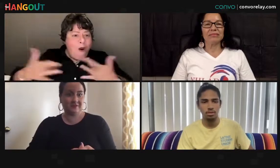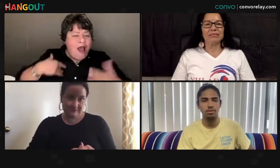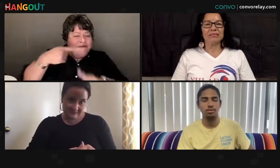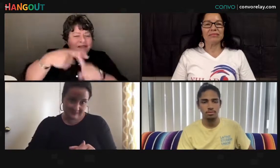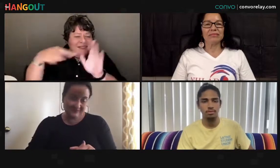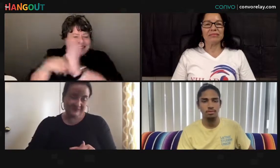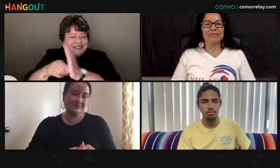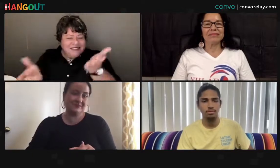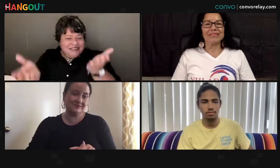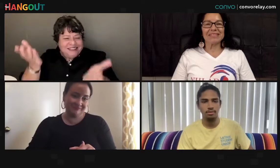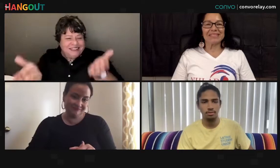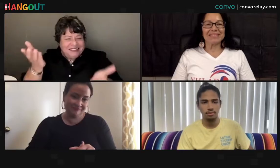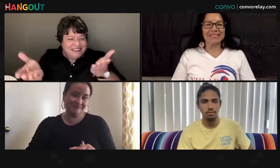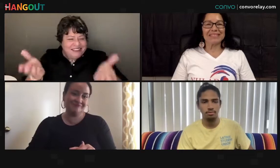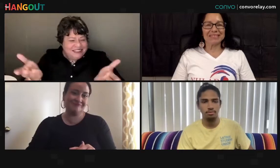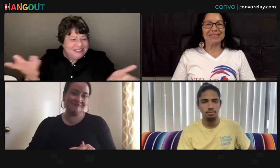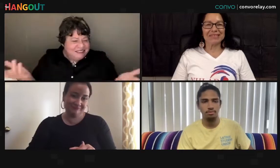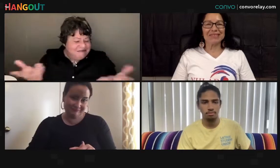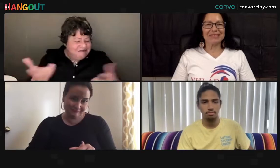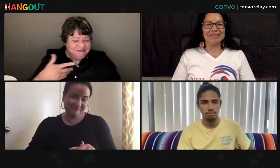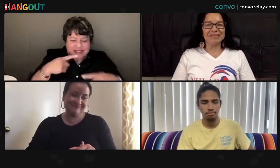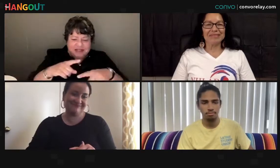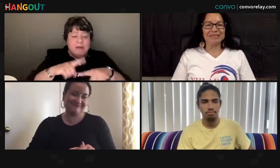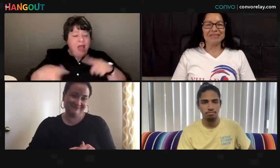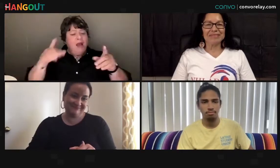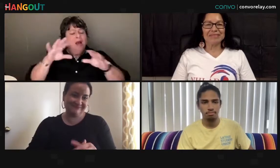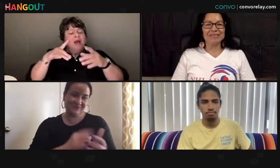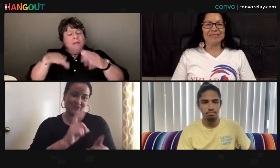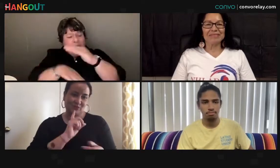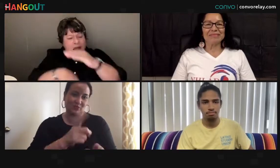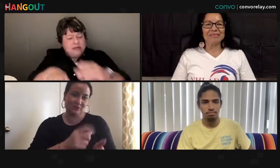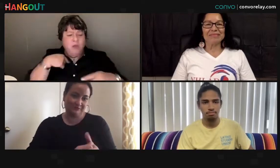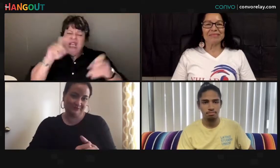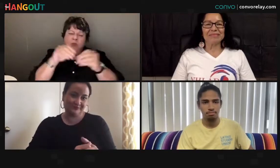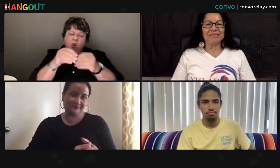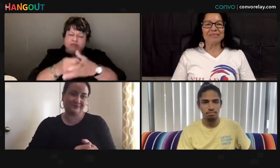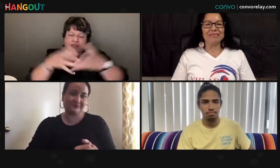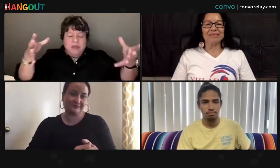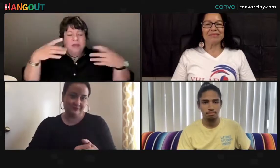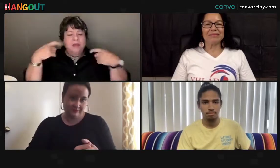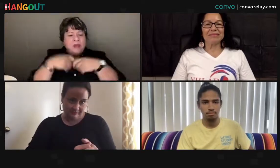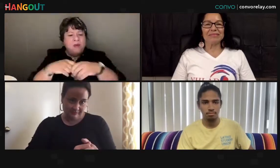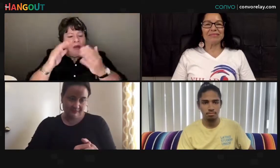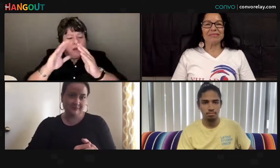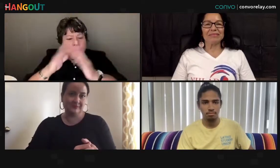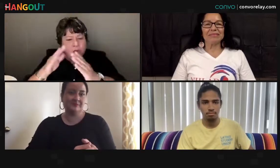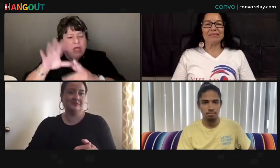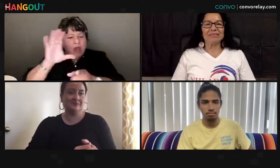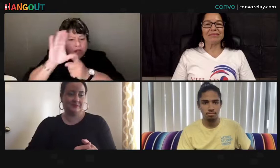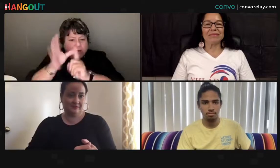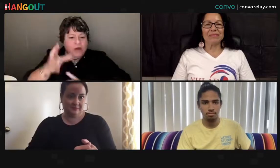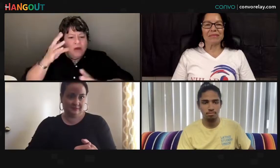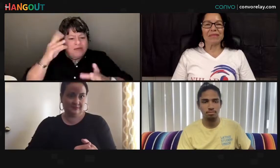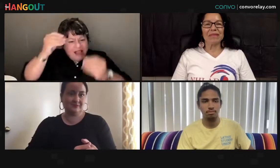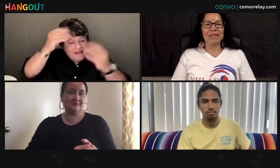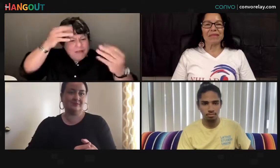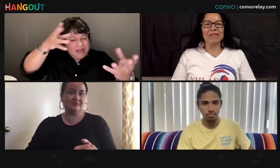if it's year round, people also would get tired of it. So for a month, people get more excited. So there's definitely pros and cons to both sides, but we definitely need